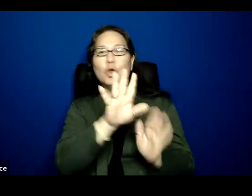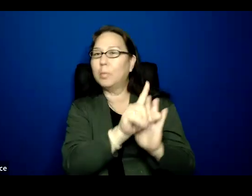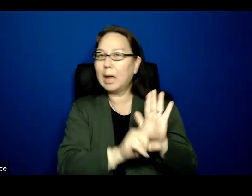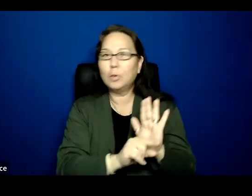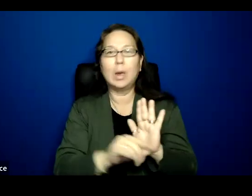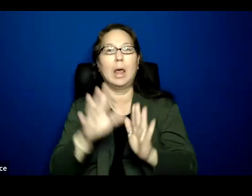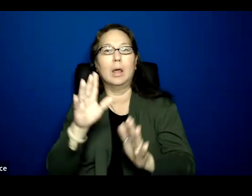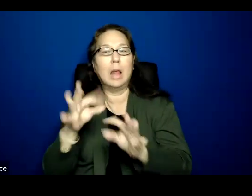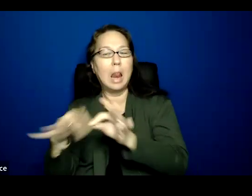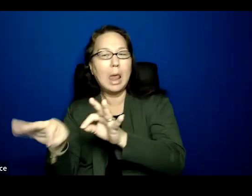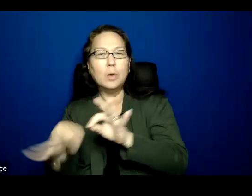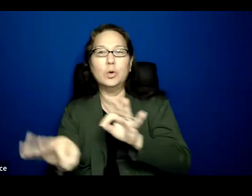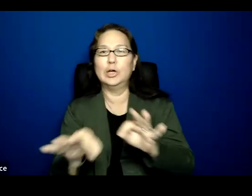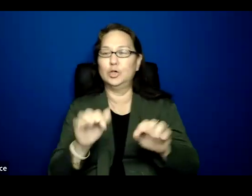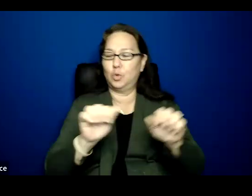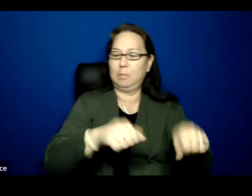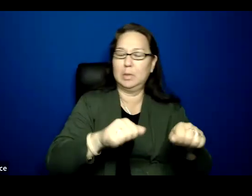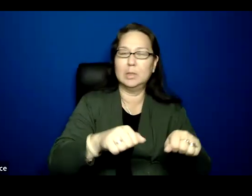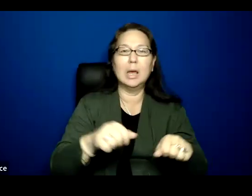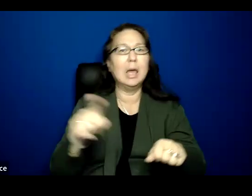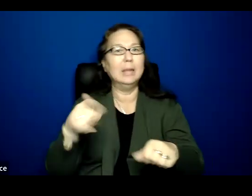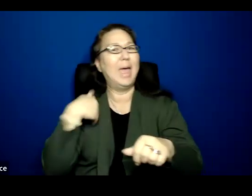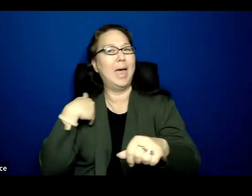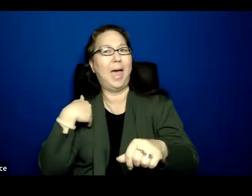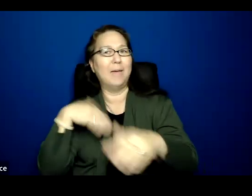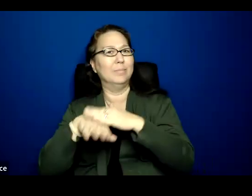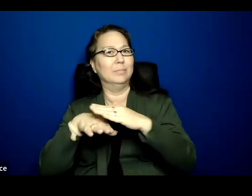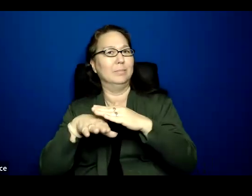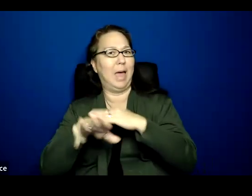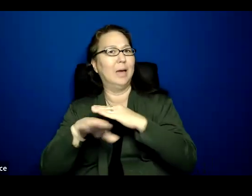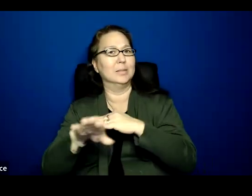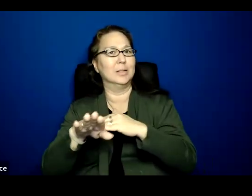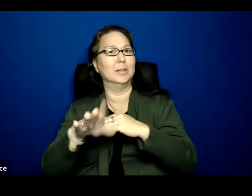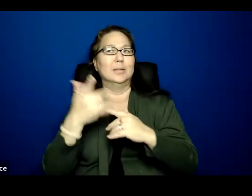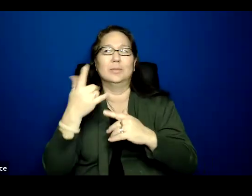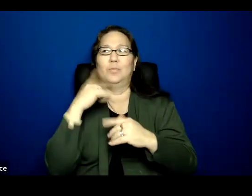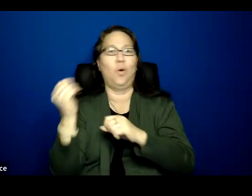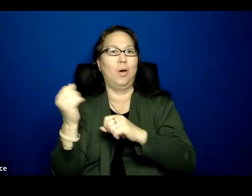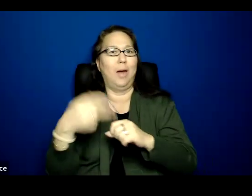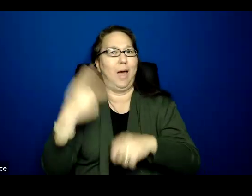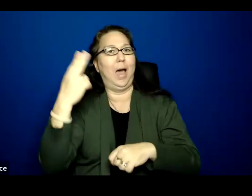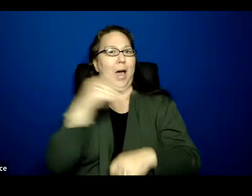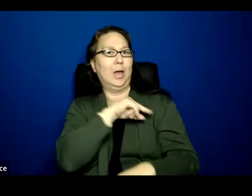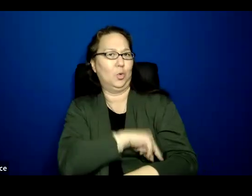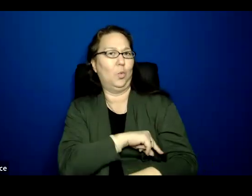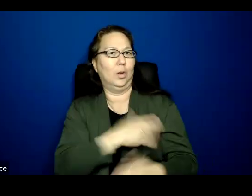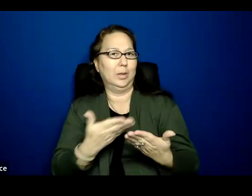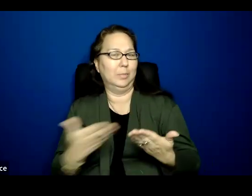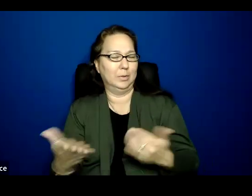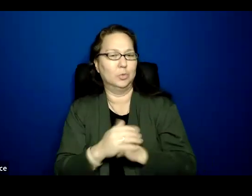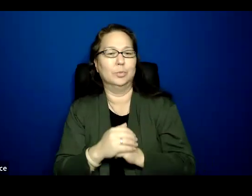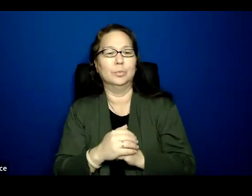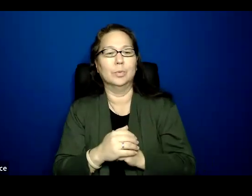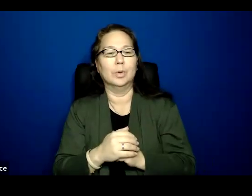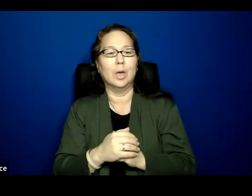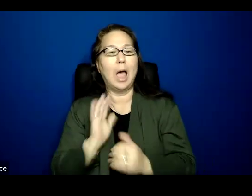ability, has access to high quality instruction and meaningful opportunities to succeed. Our schools are committed to providing